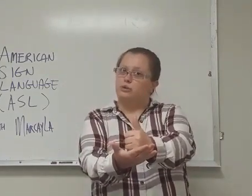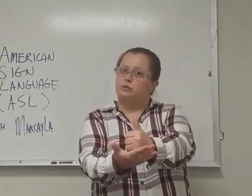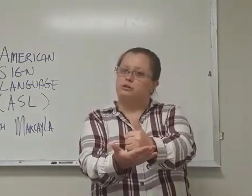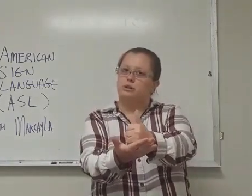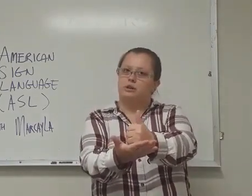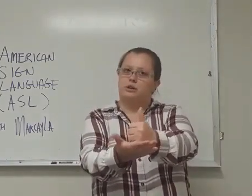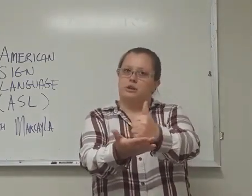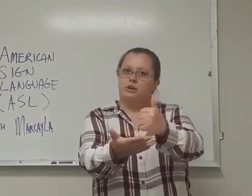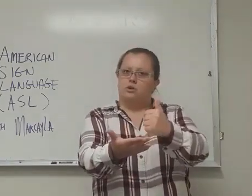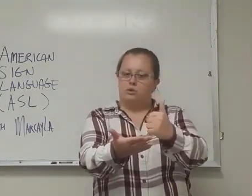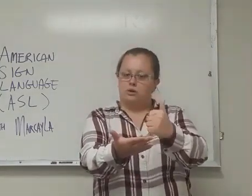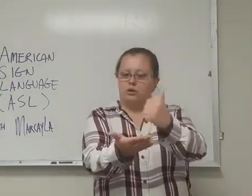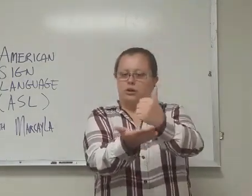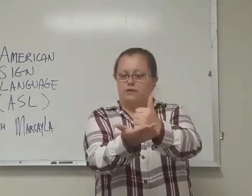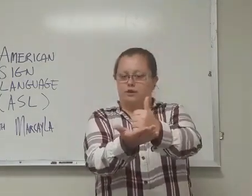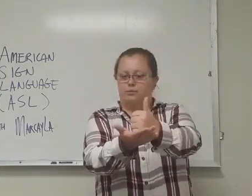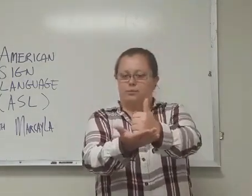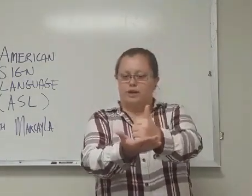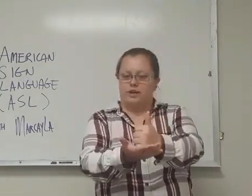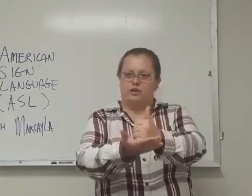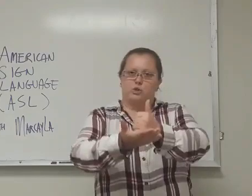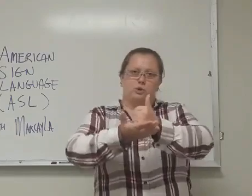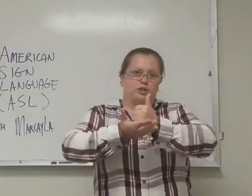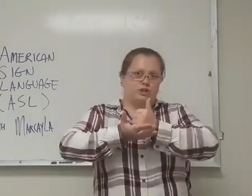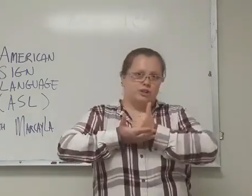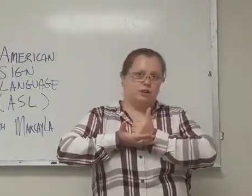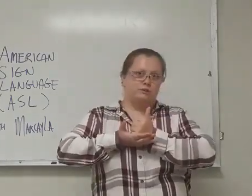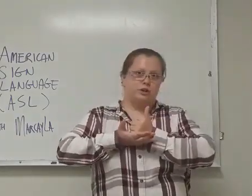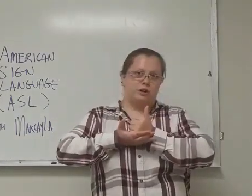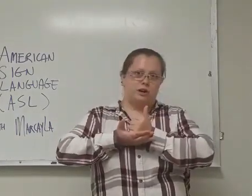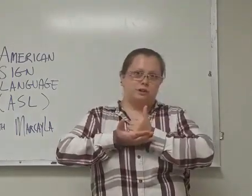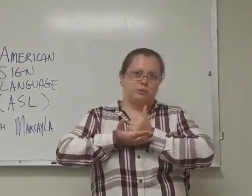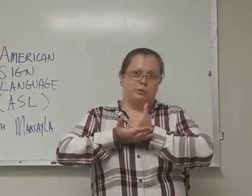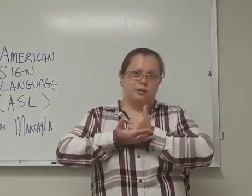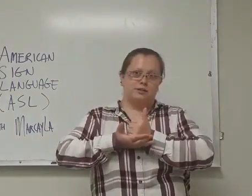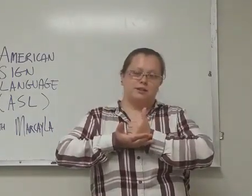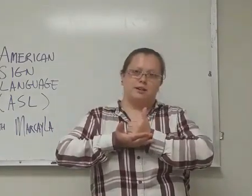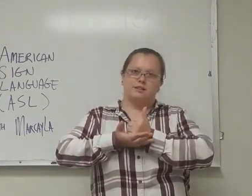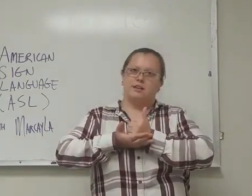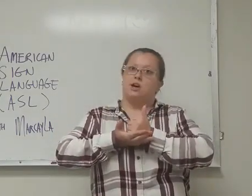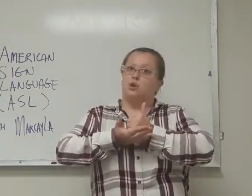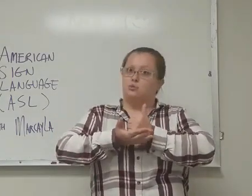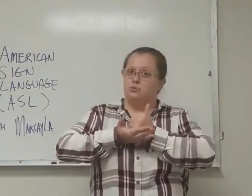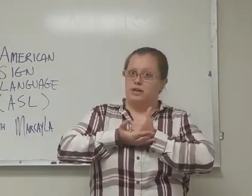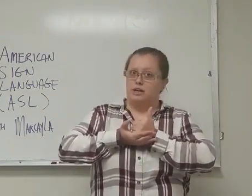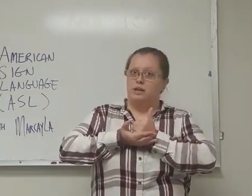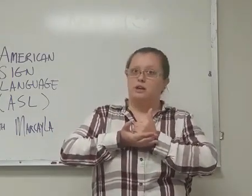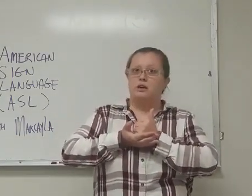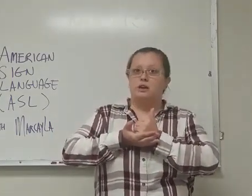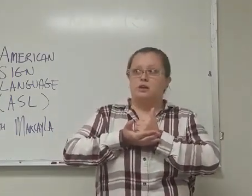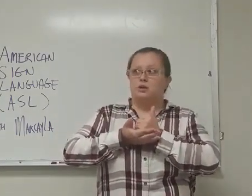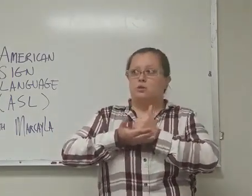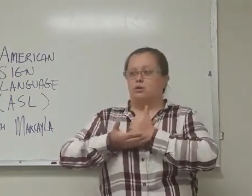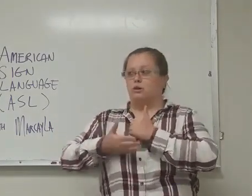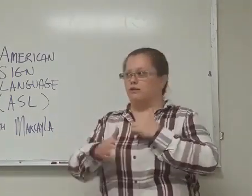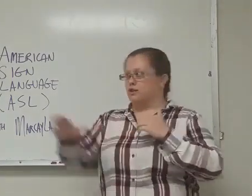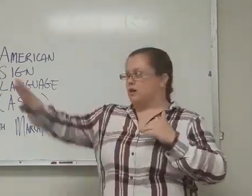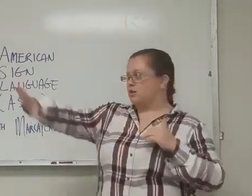you. Or if you're bringing it towards yourself, you're basically asking help me. Or if you're talking